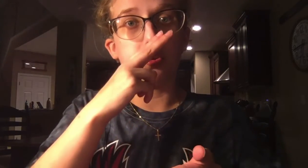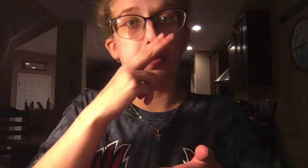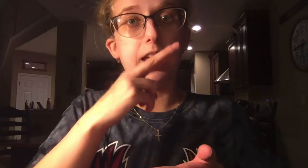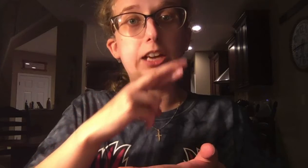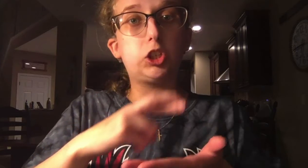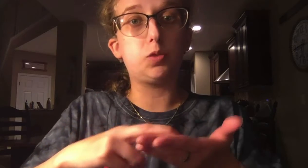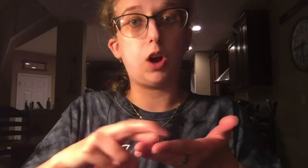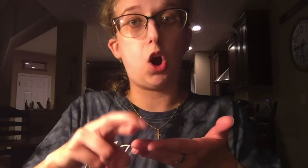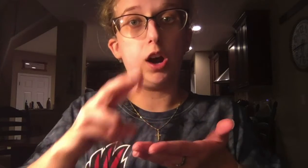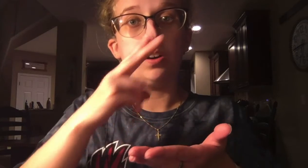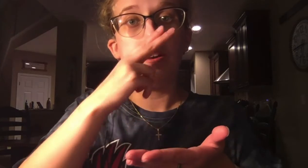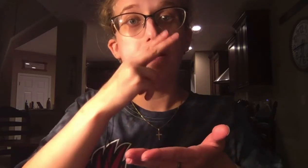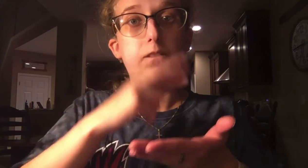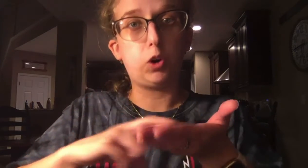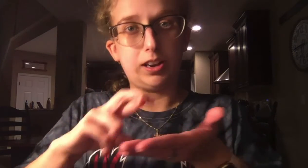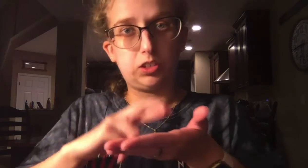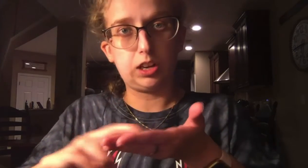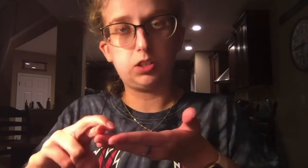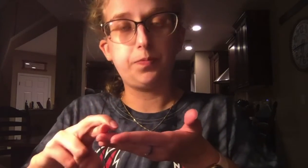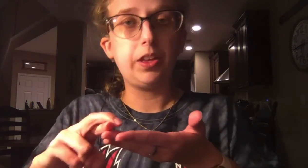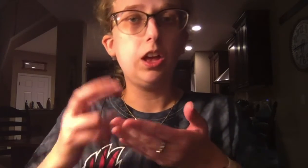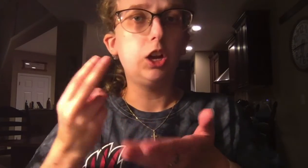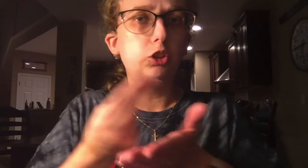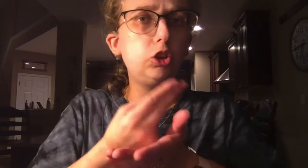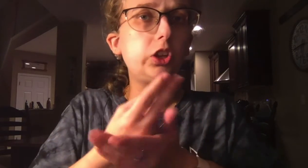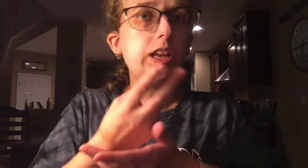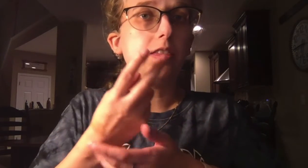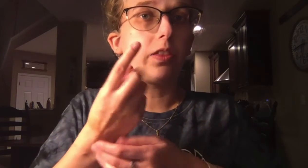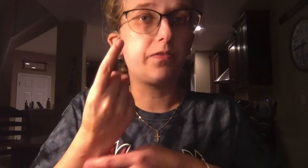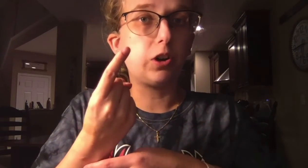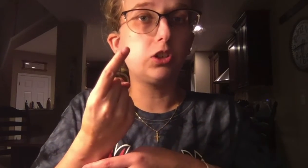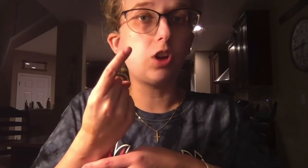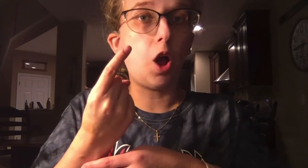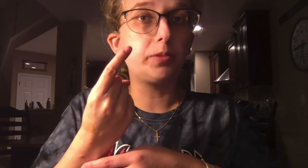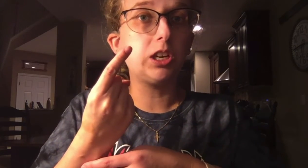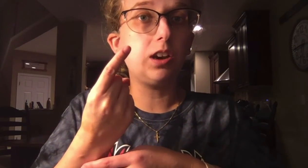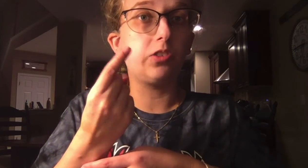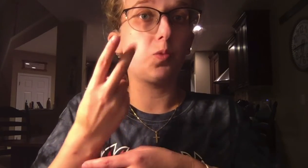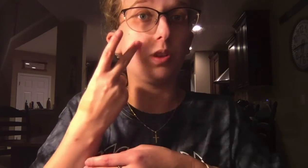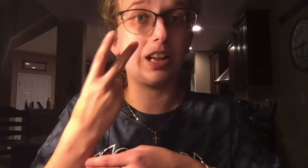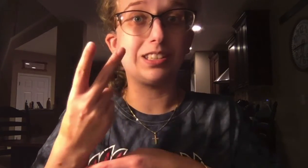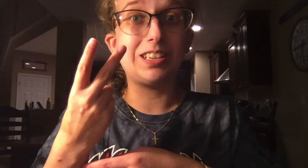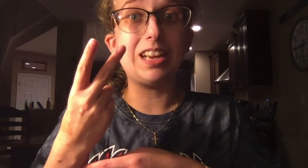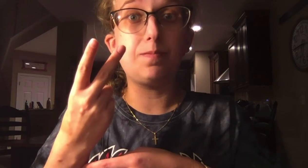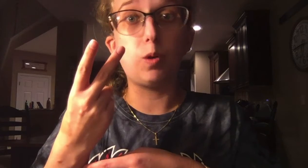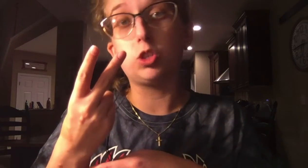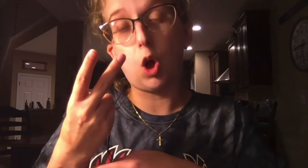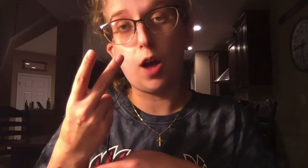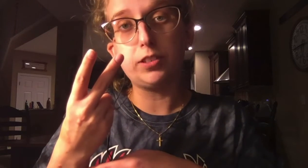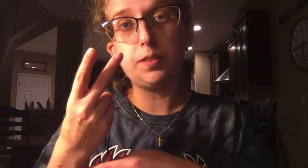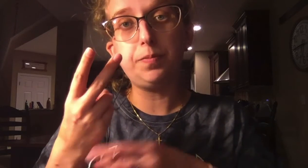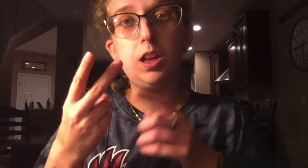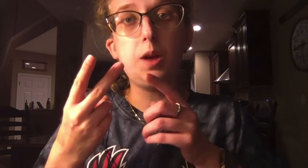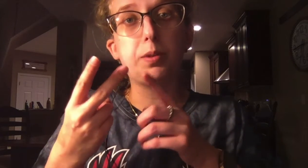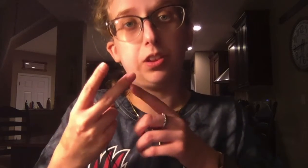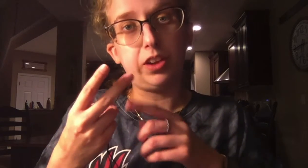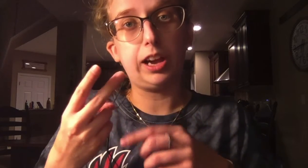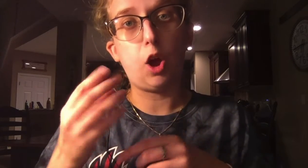an H to an R, forensics. Usually the first option is the one that's seen most often, but the second